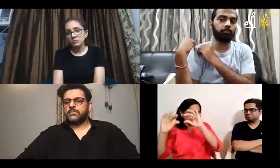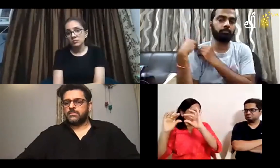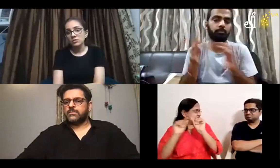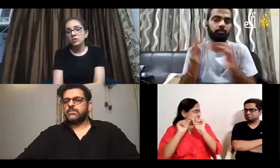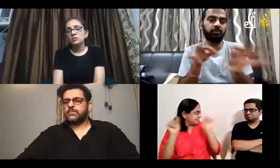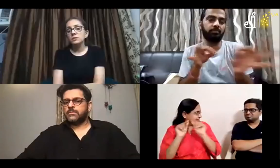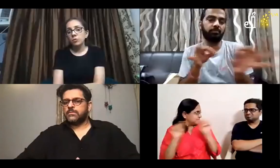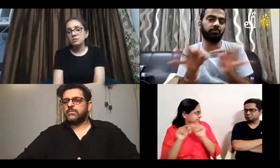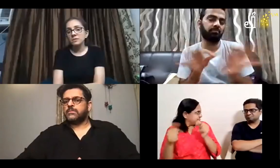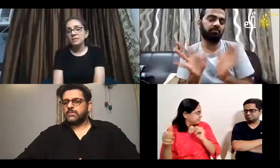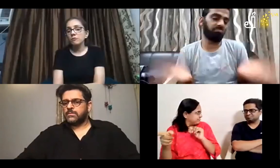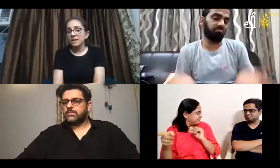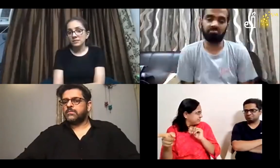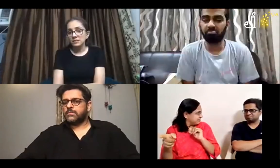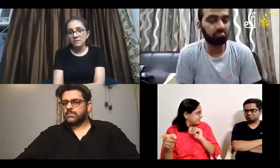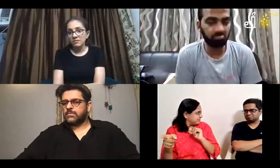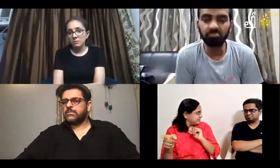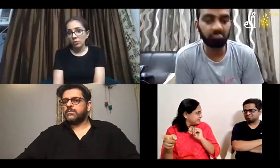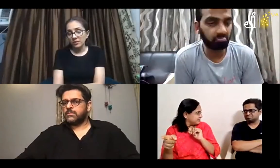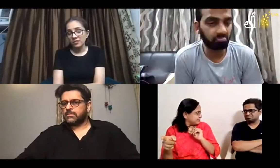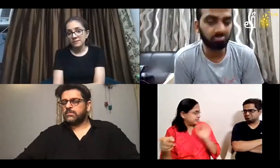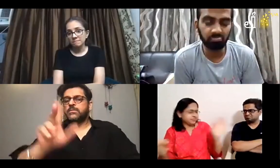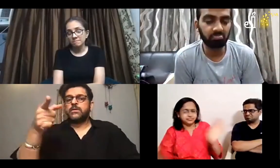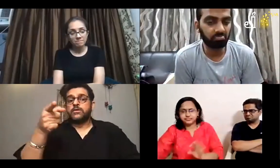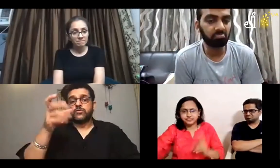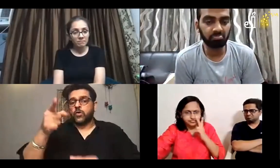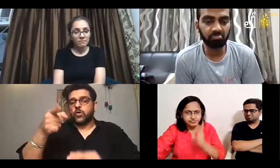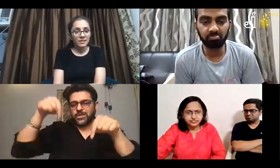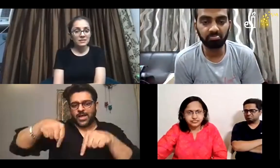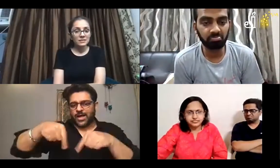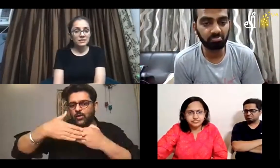parents. The responsibility of parents is very, very important.